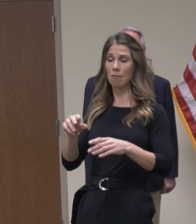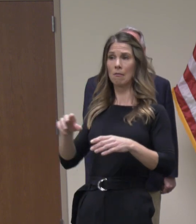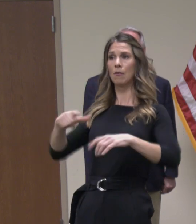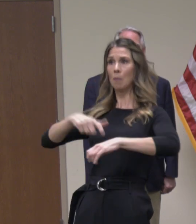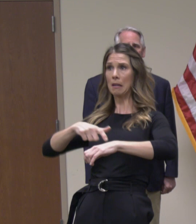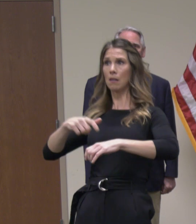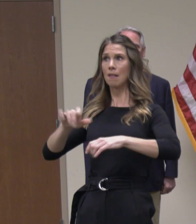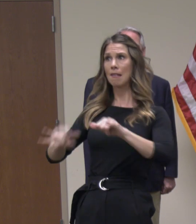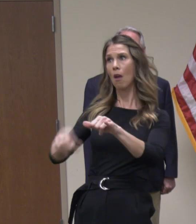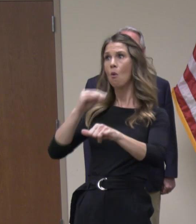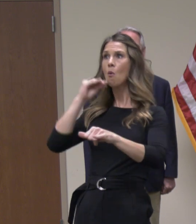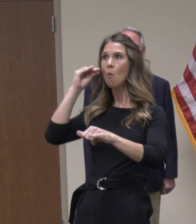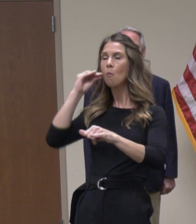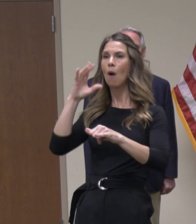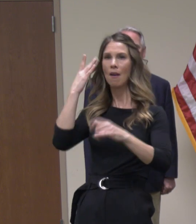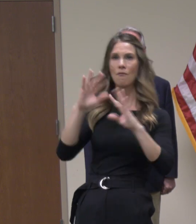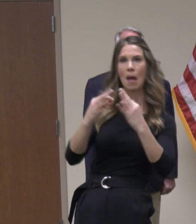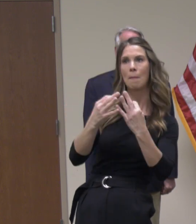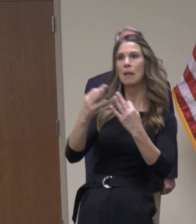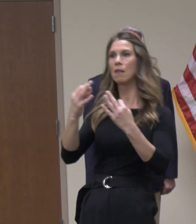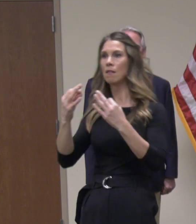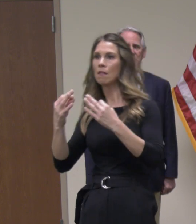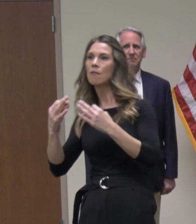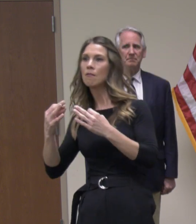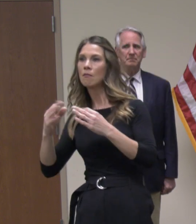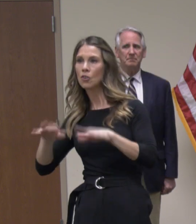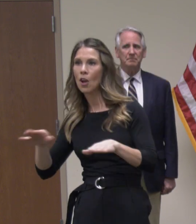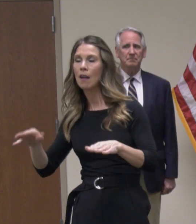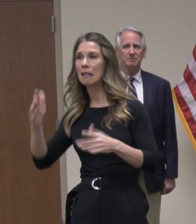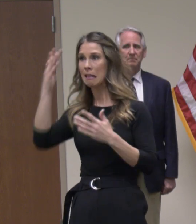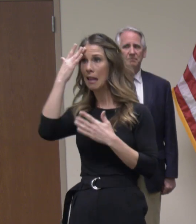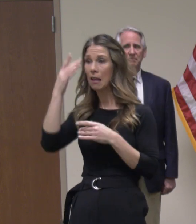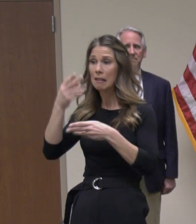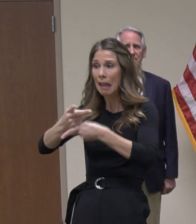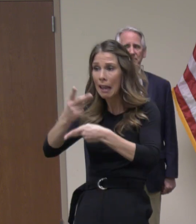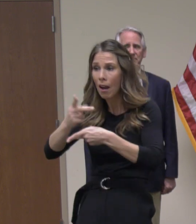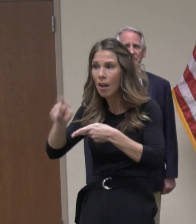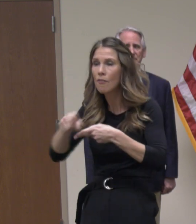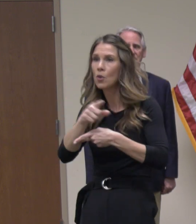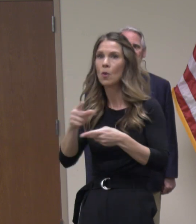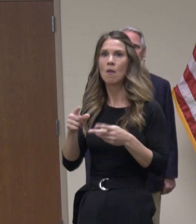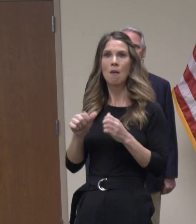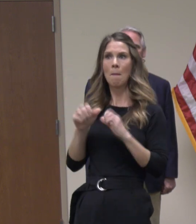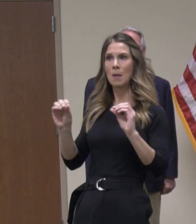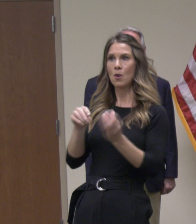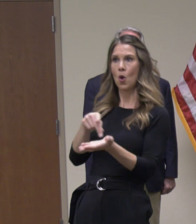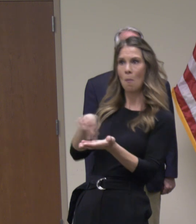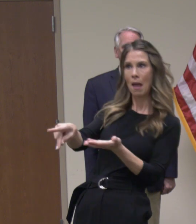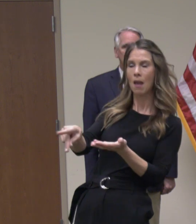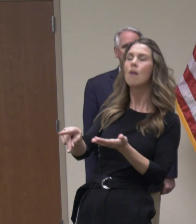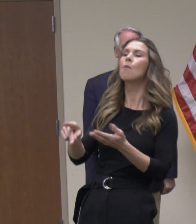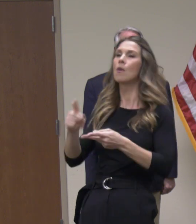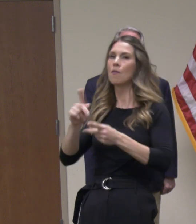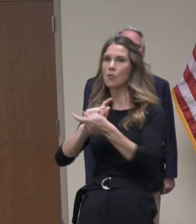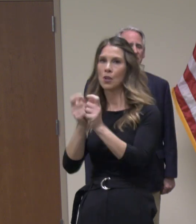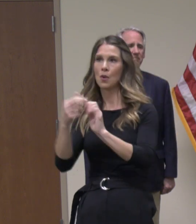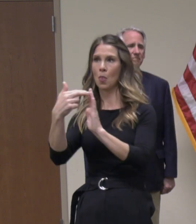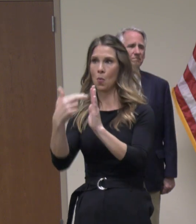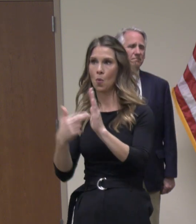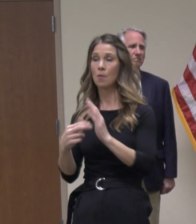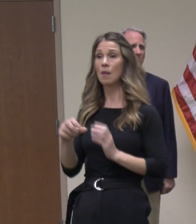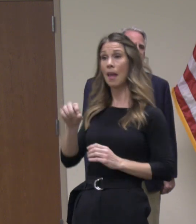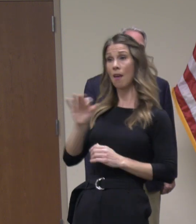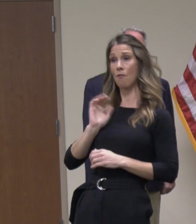who is sick, or if they are caring for a child who is out of school. Additionally, in the event one of our dedicated public employees is exposed